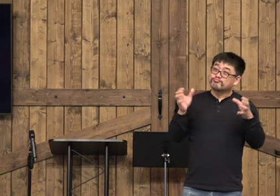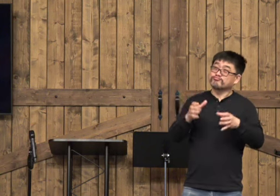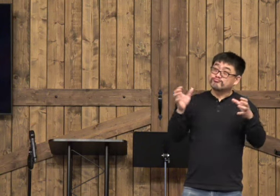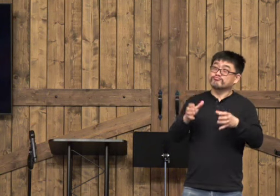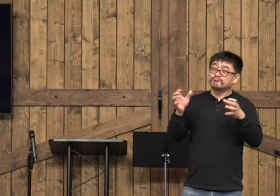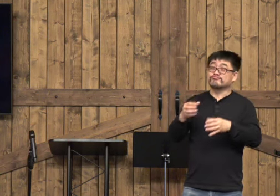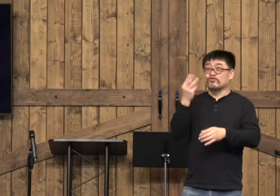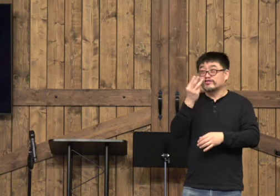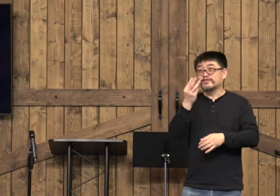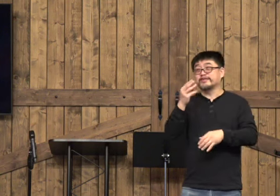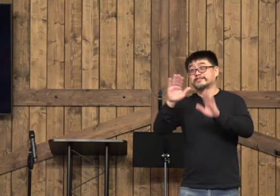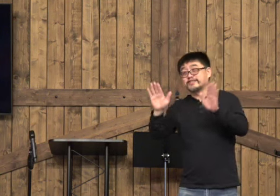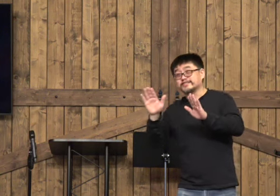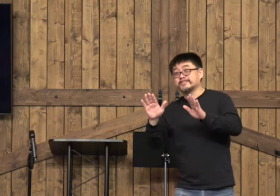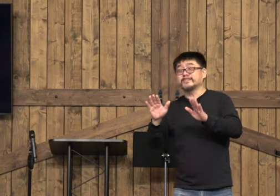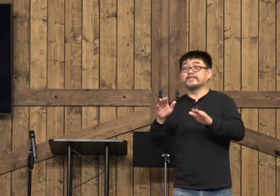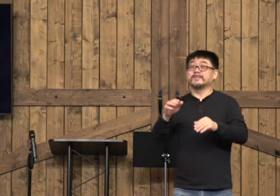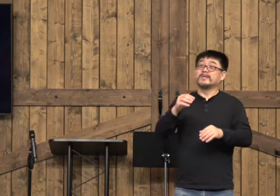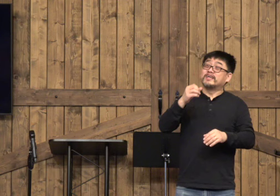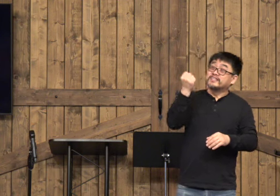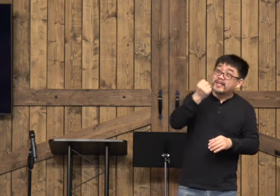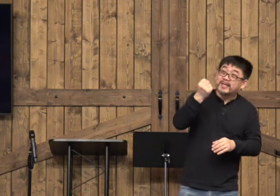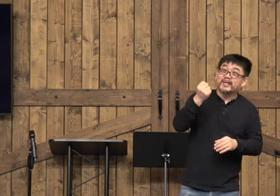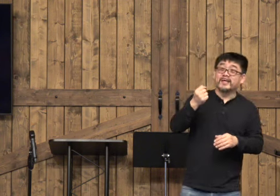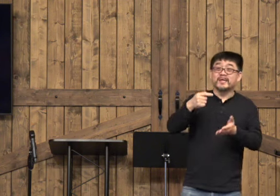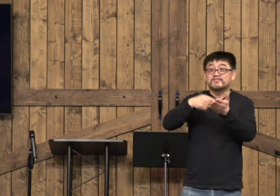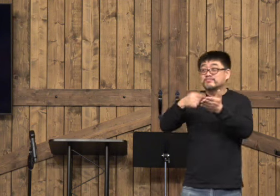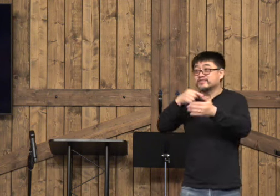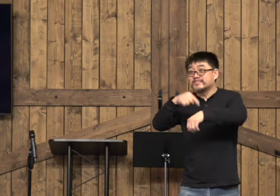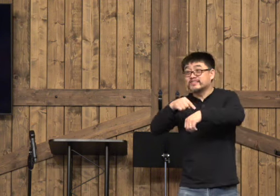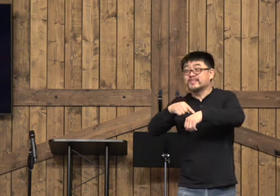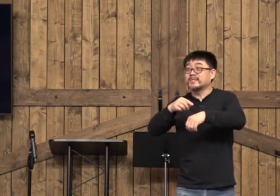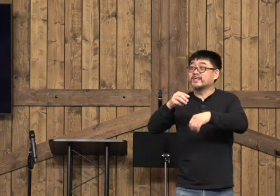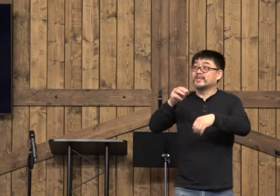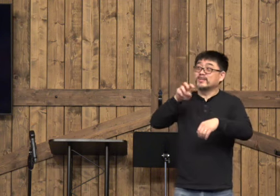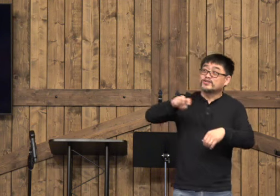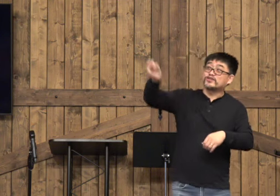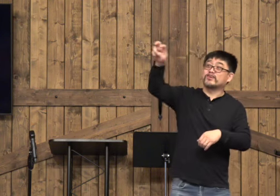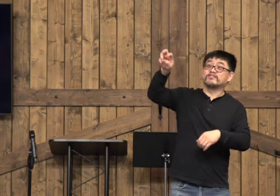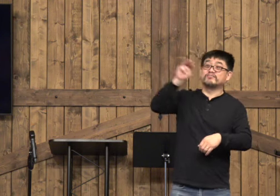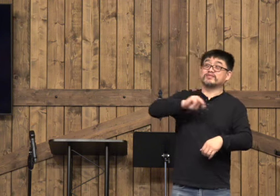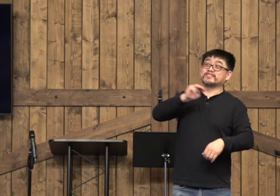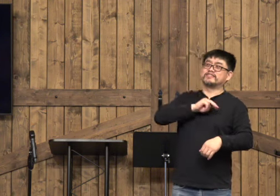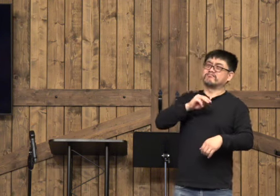every day we come here on Sundays and Wednesday every week we come and worship you